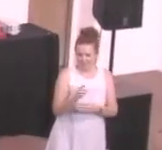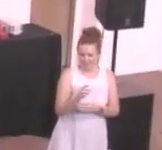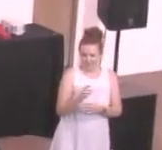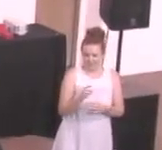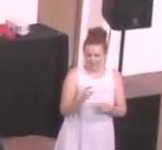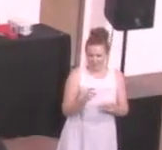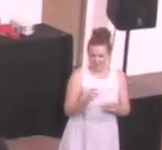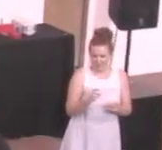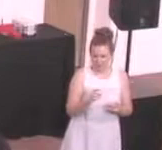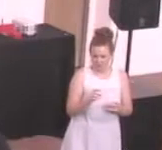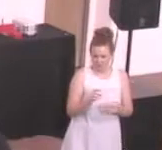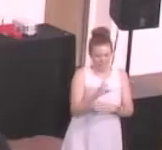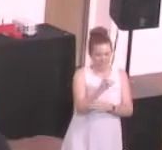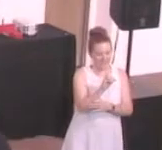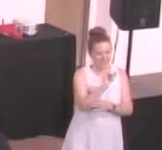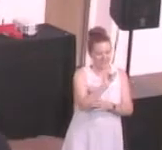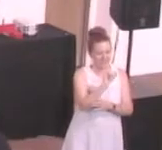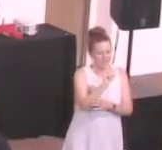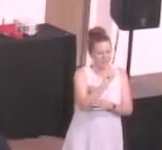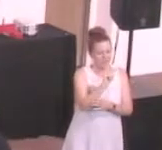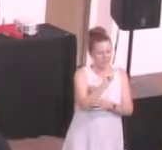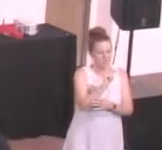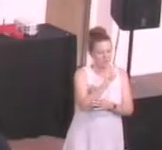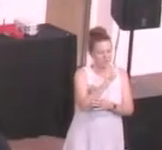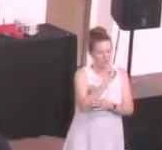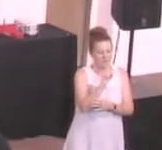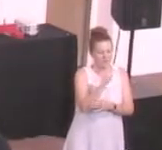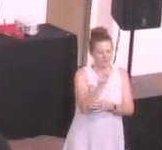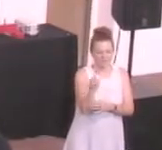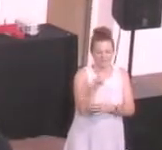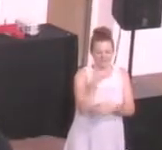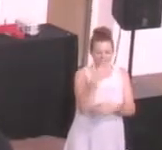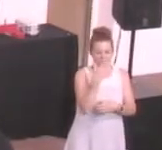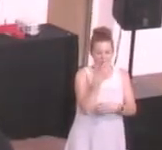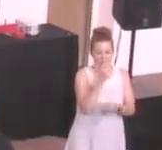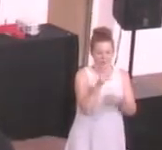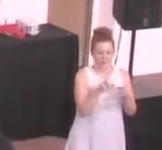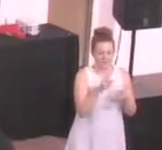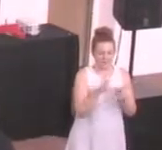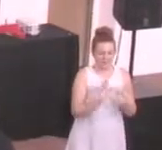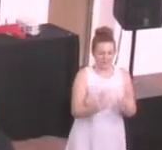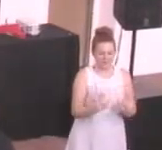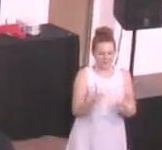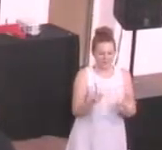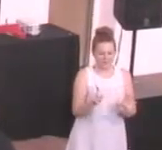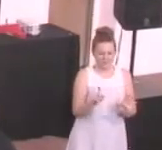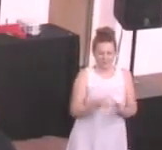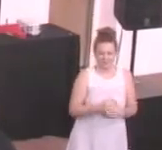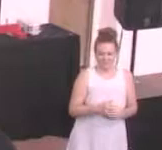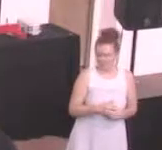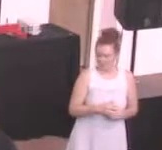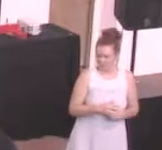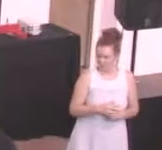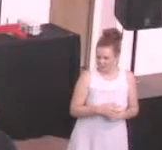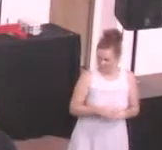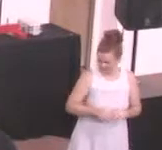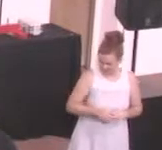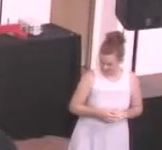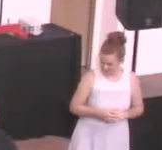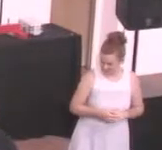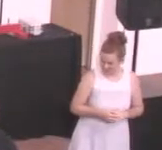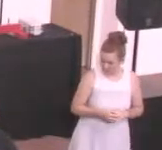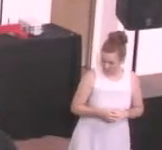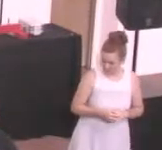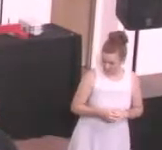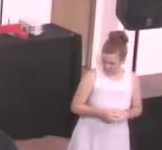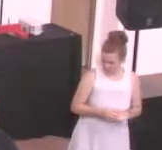What is it? Distrust. Distrust. All right. Sir, you're going to represent distrust. Can you do it?